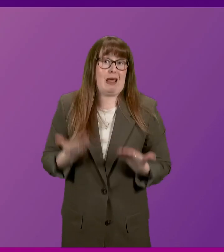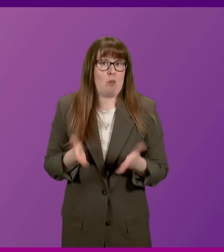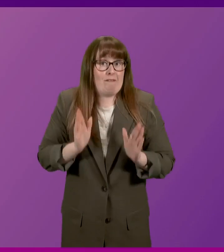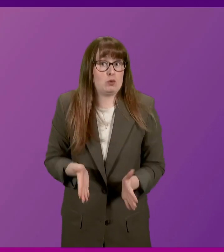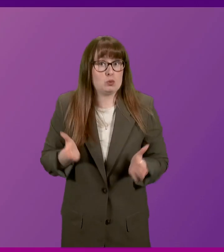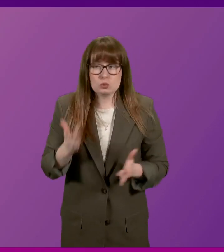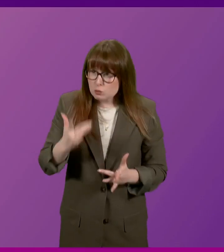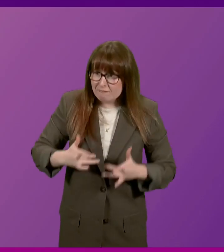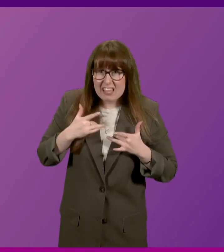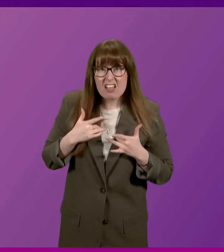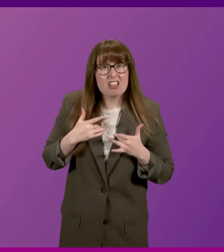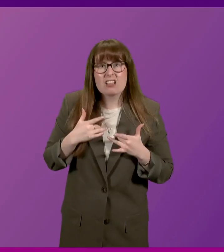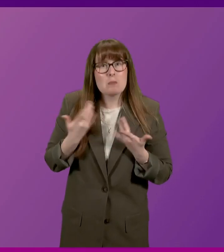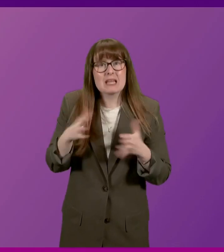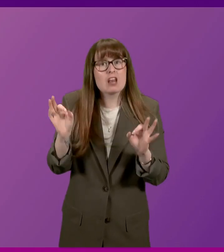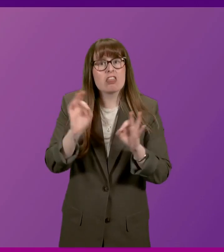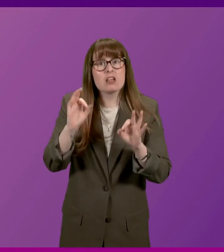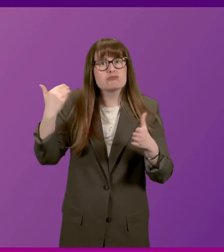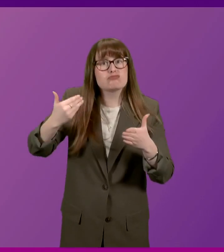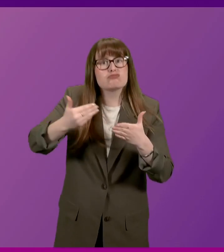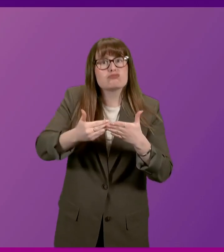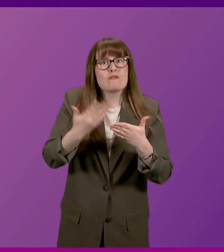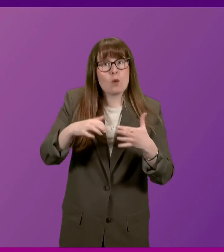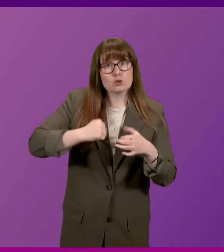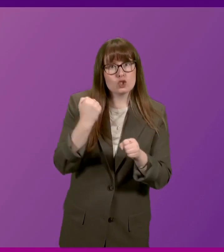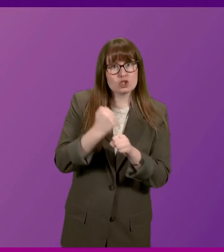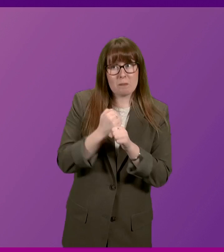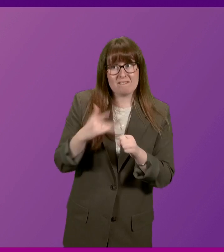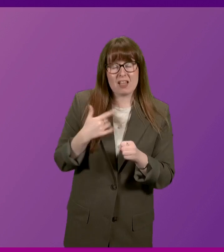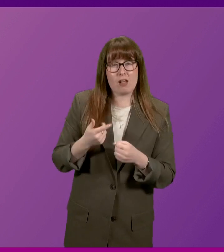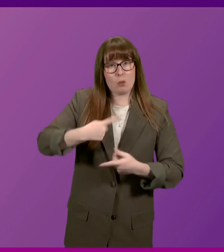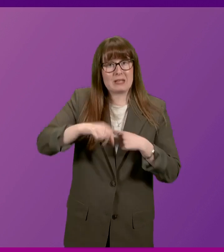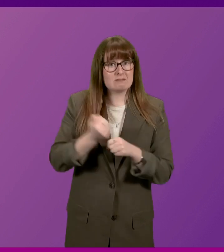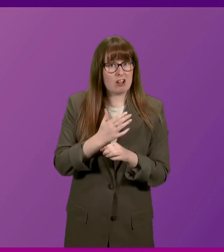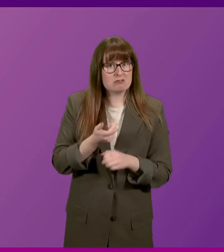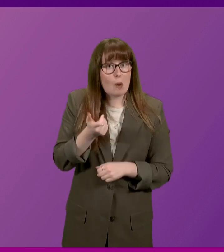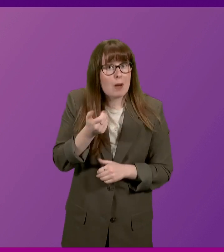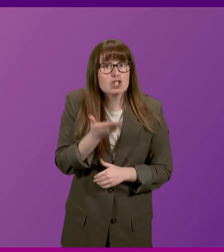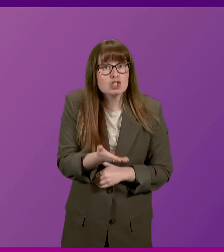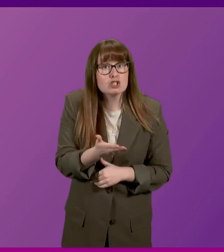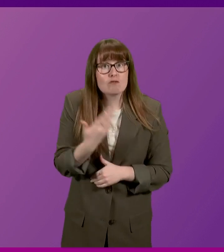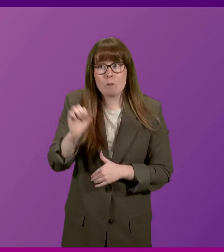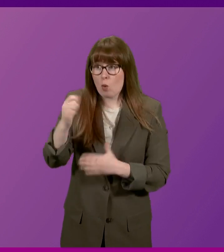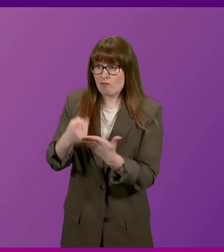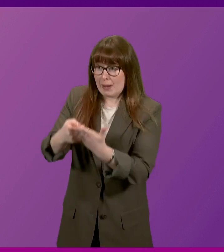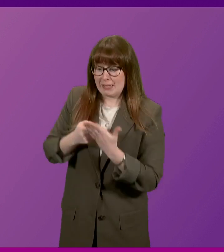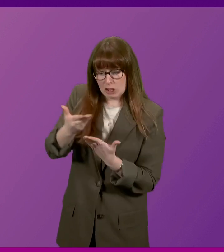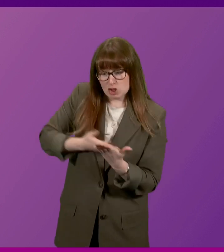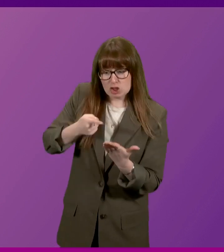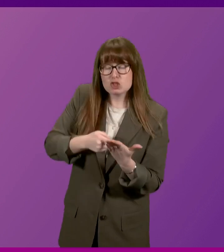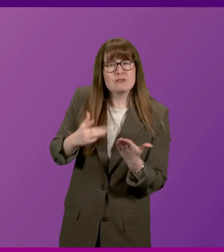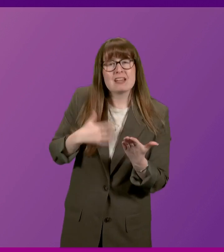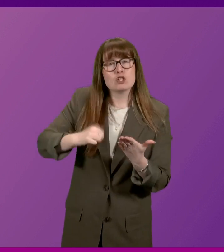Do you feel there hasn't been enough action from the Scottish Government on your recommendations,